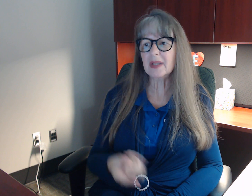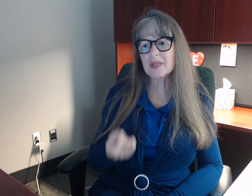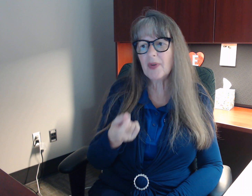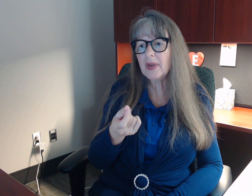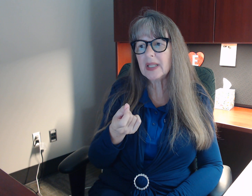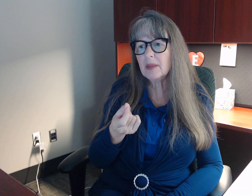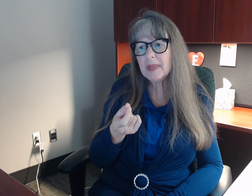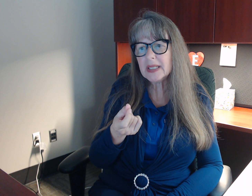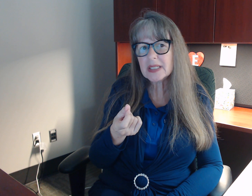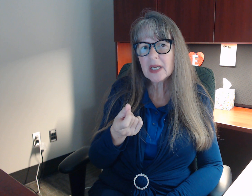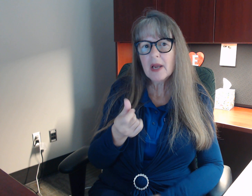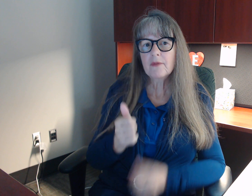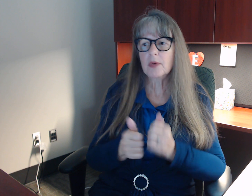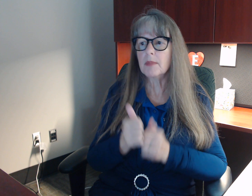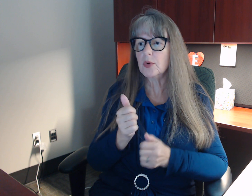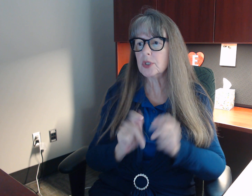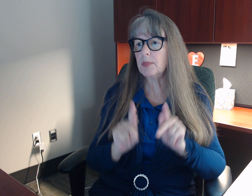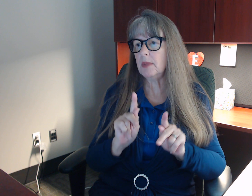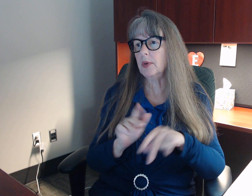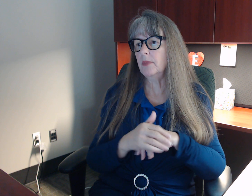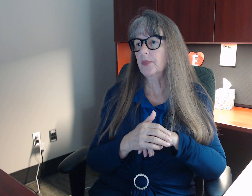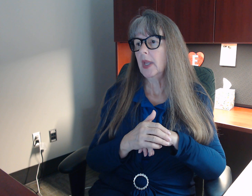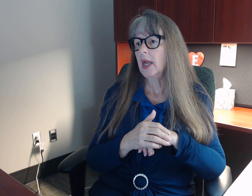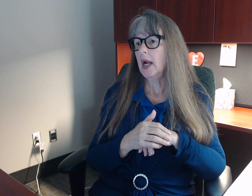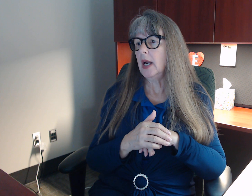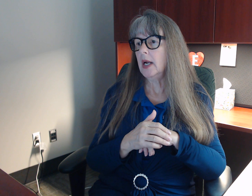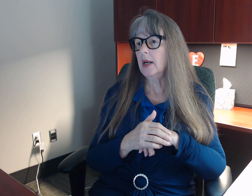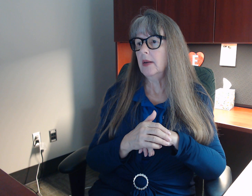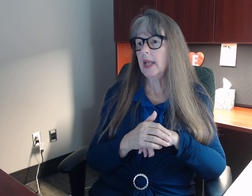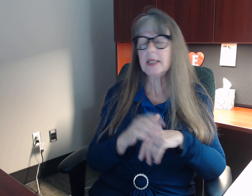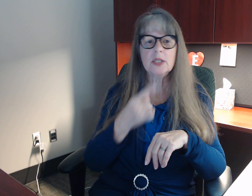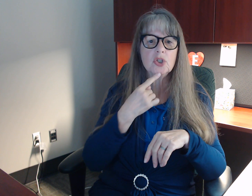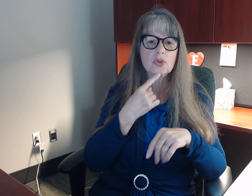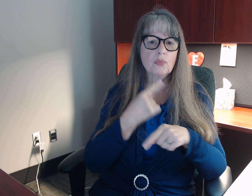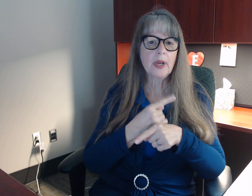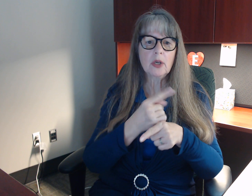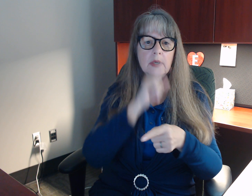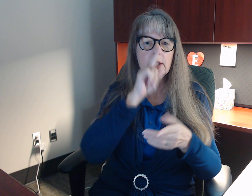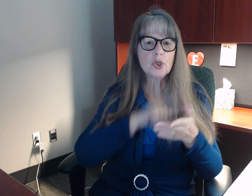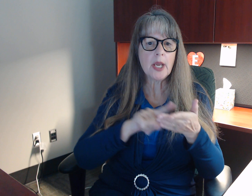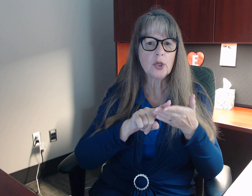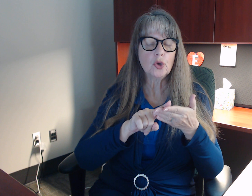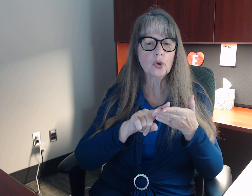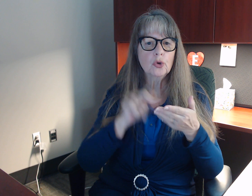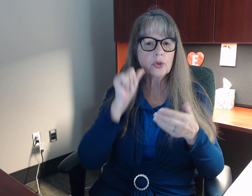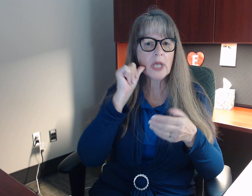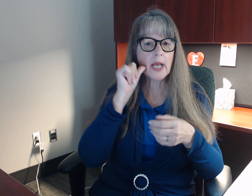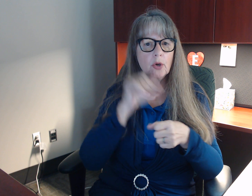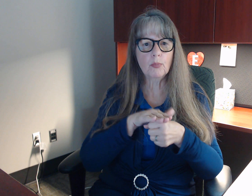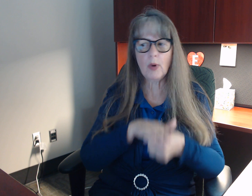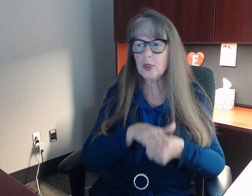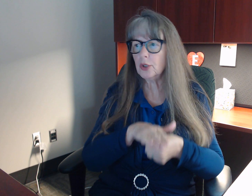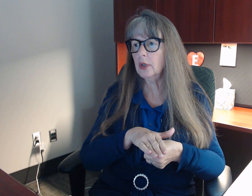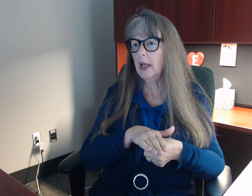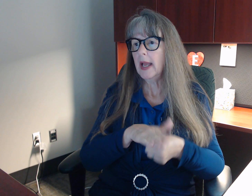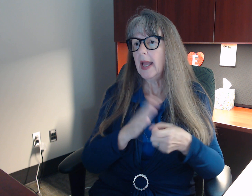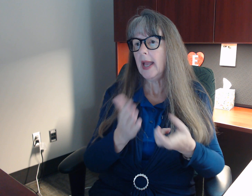very little bit for most people. He said just regularly check your tire pressure